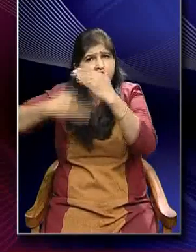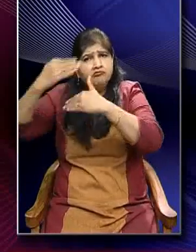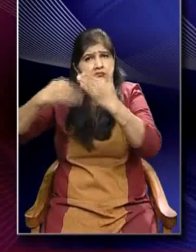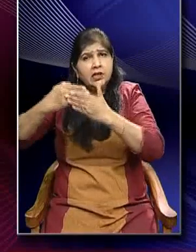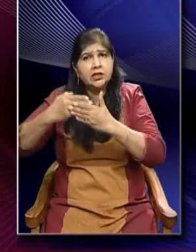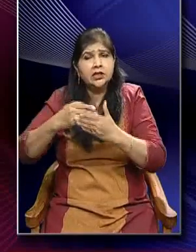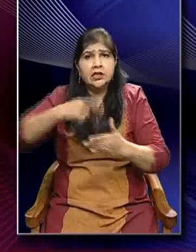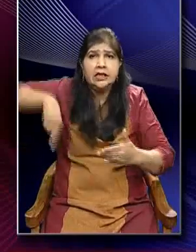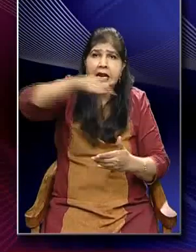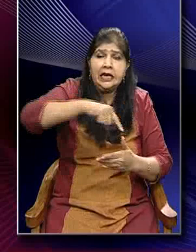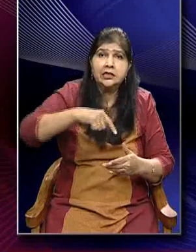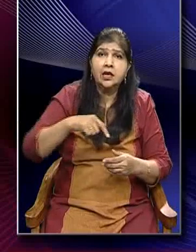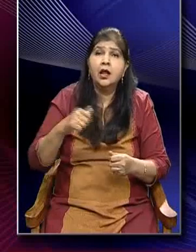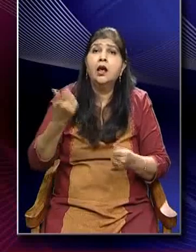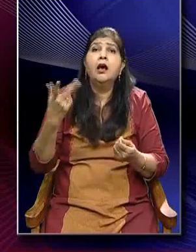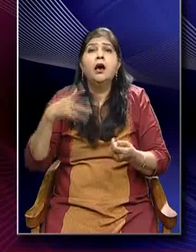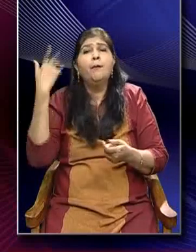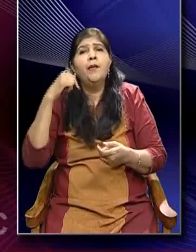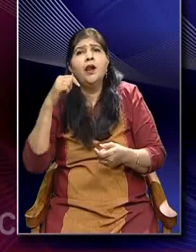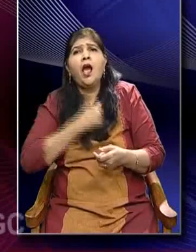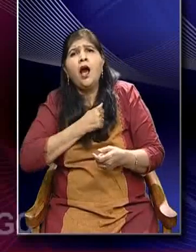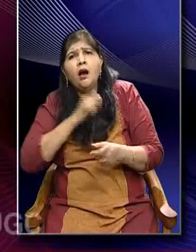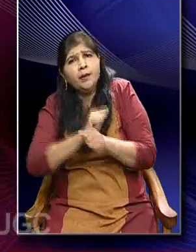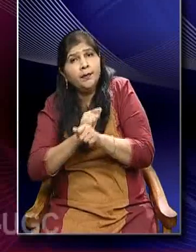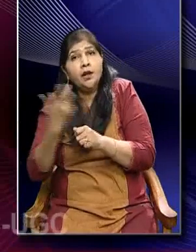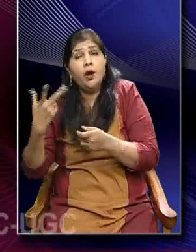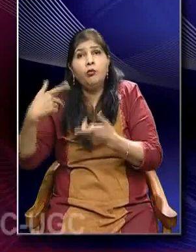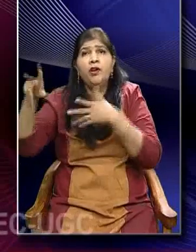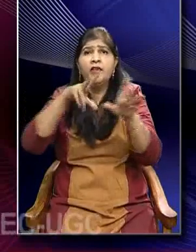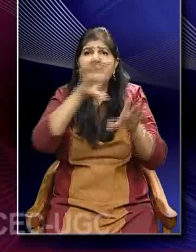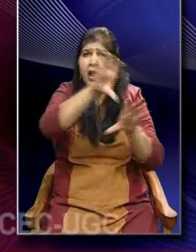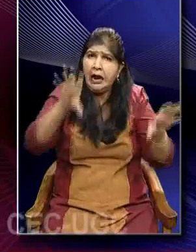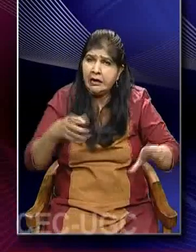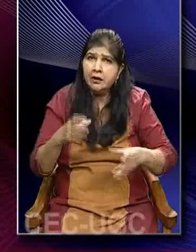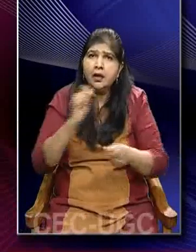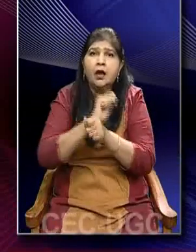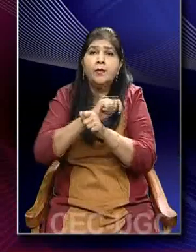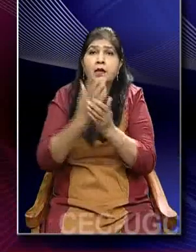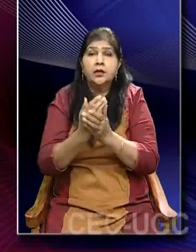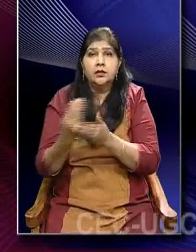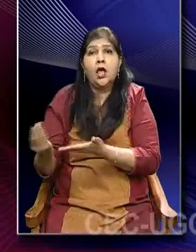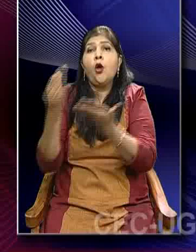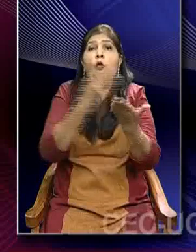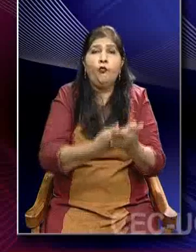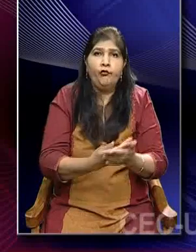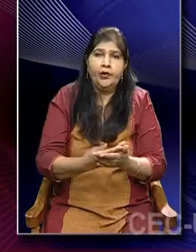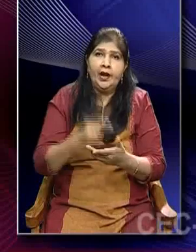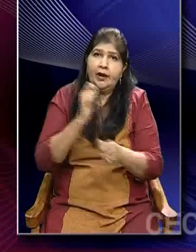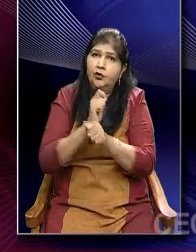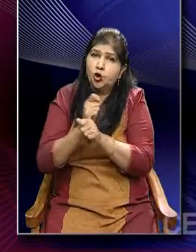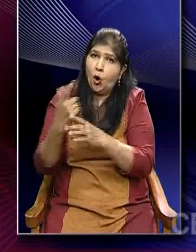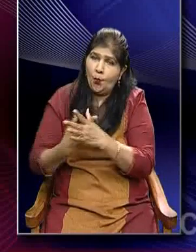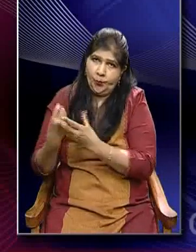multinational companies. Multinational companies, they offer advantages of